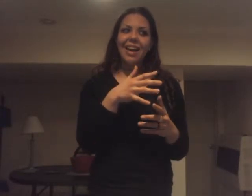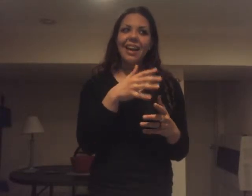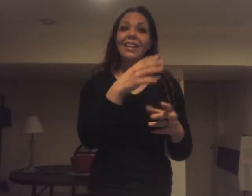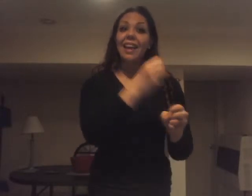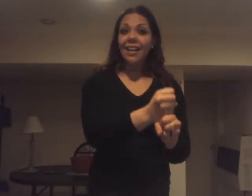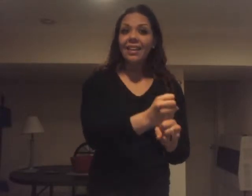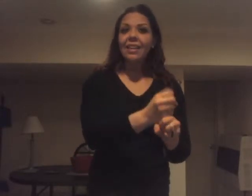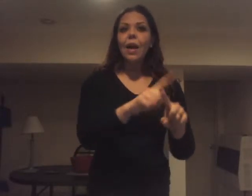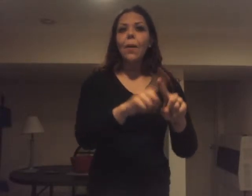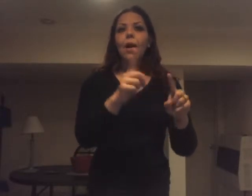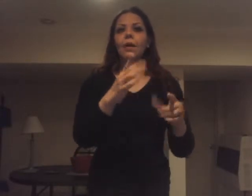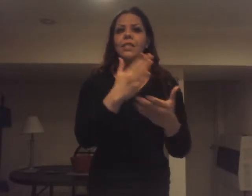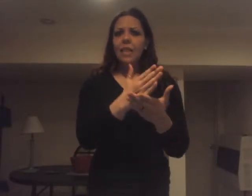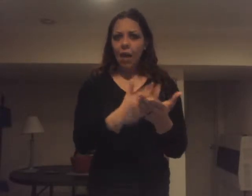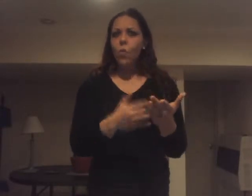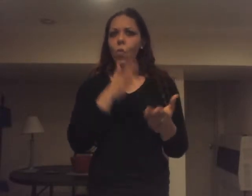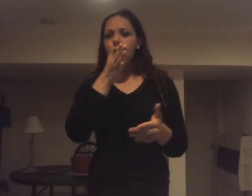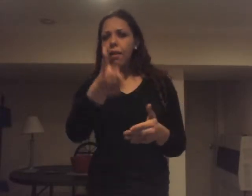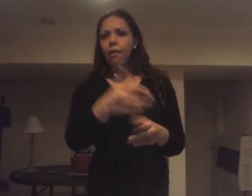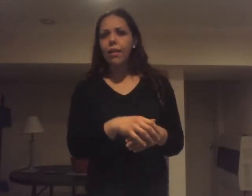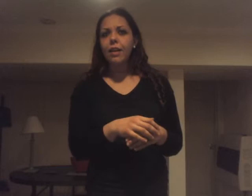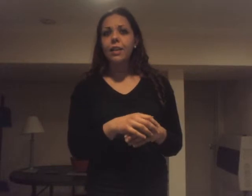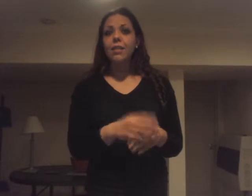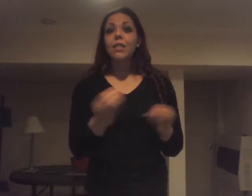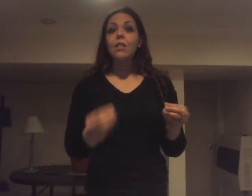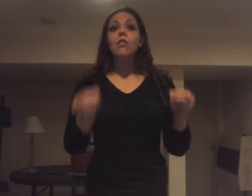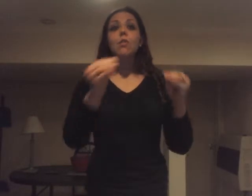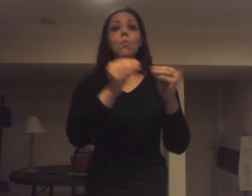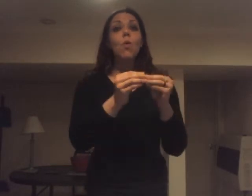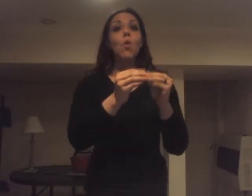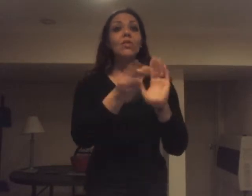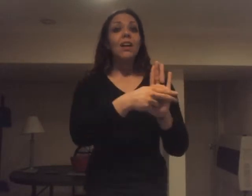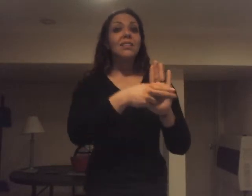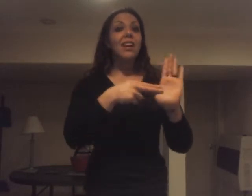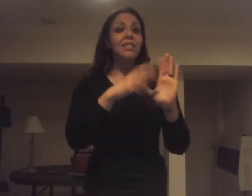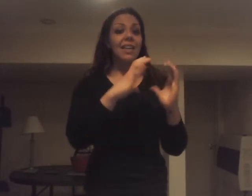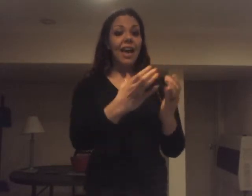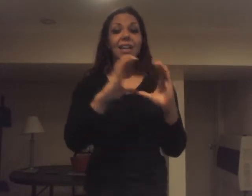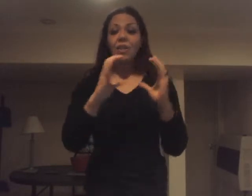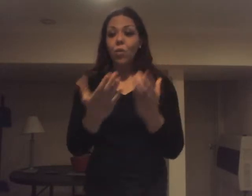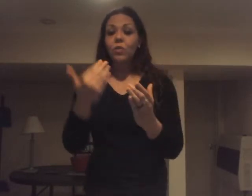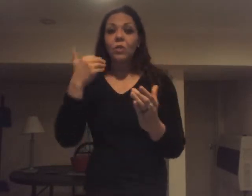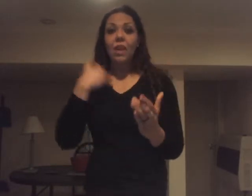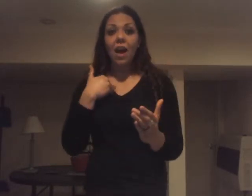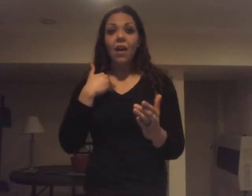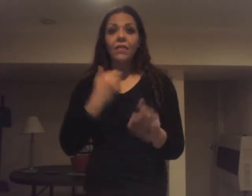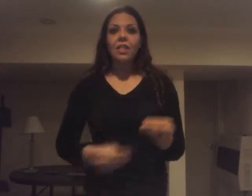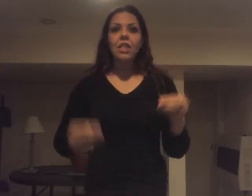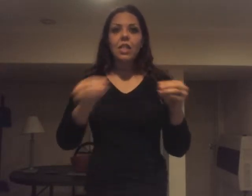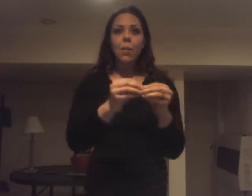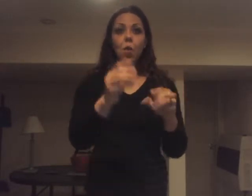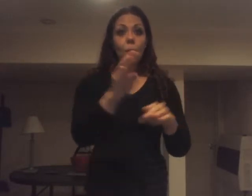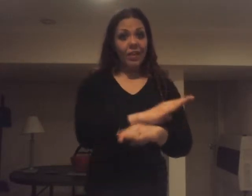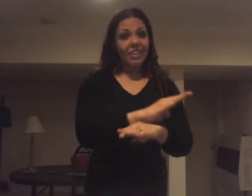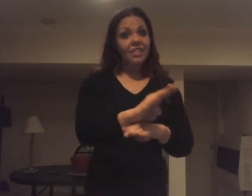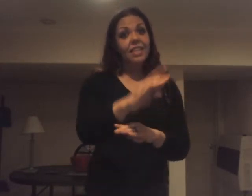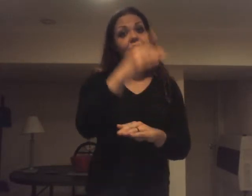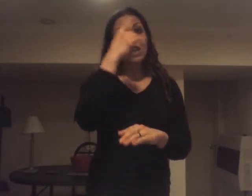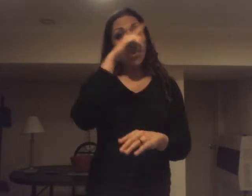more diagnostic categories we have, the more business there is for therapists out there, and the